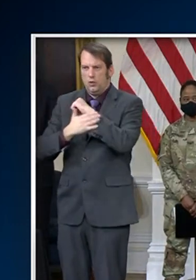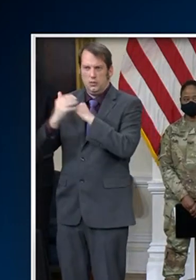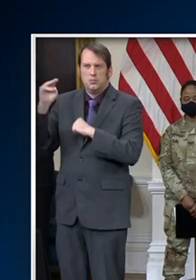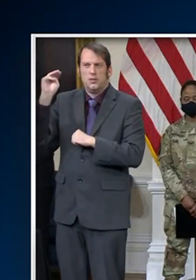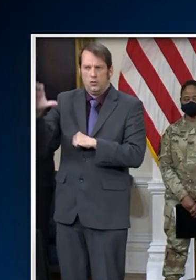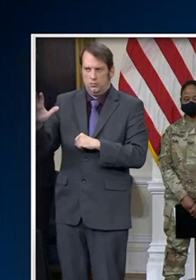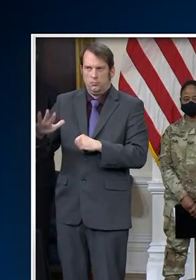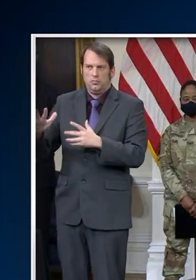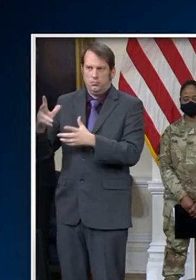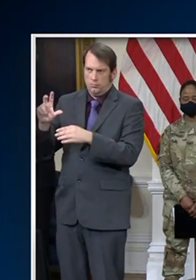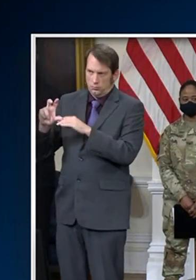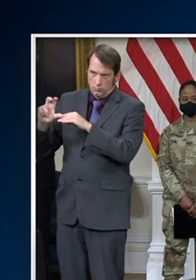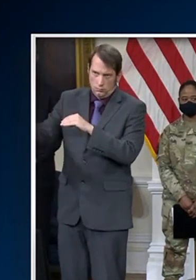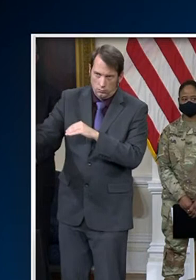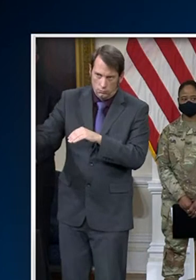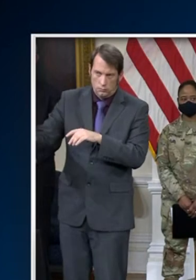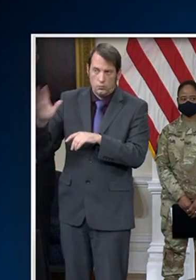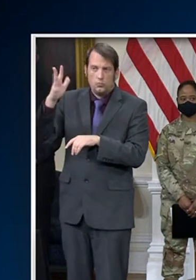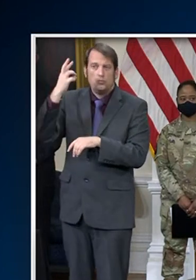of distribution.